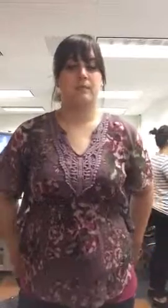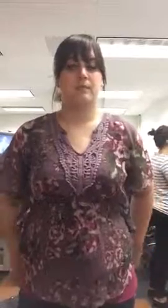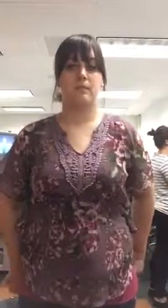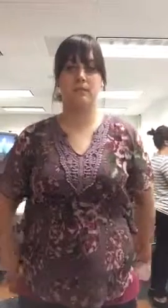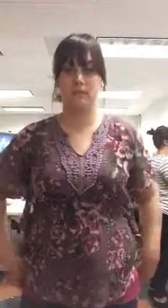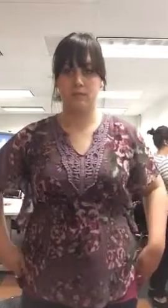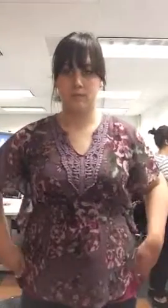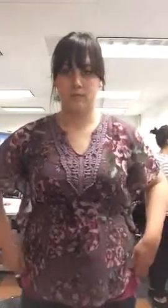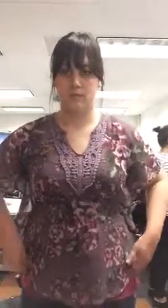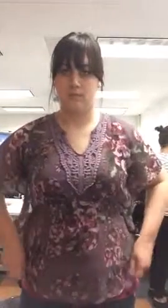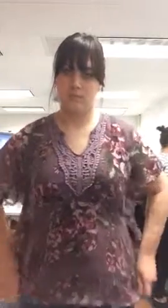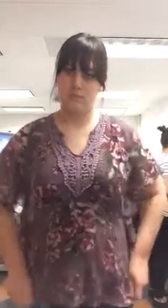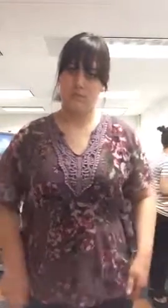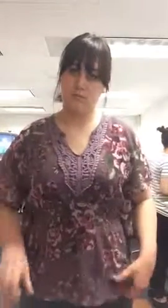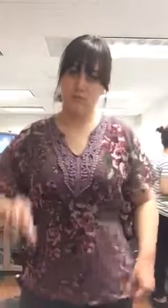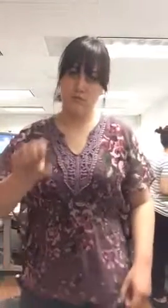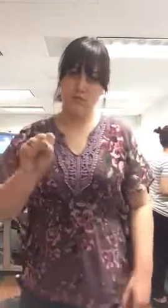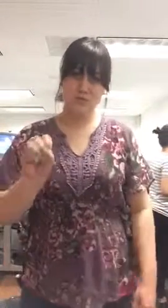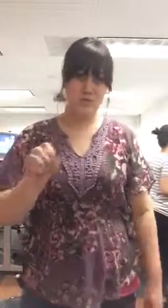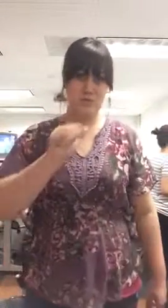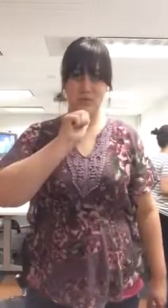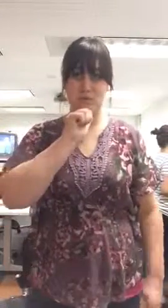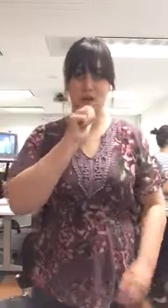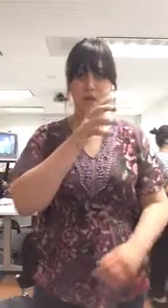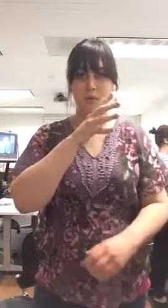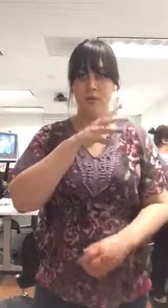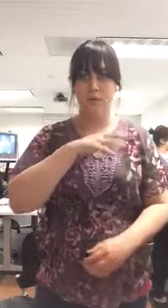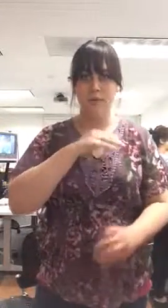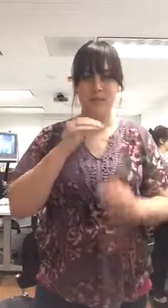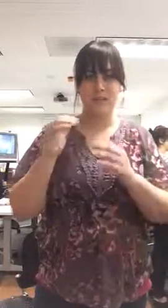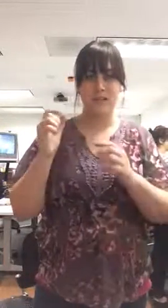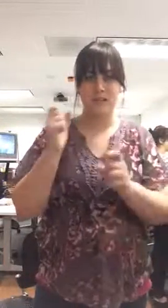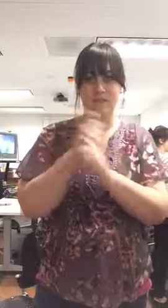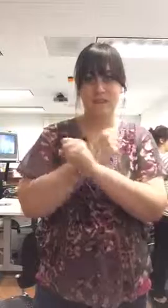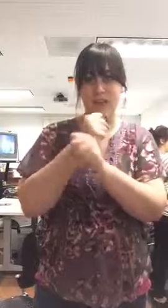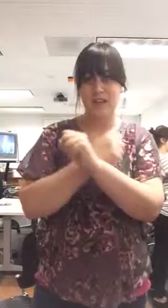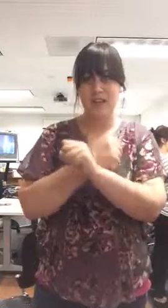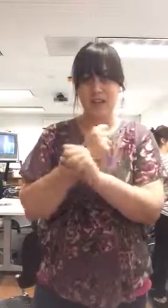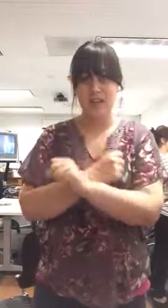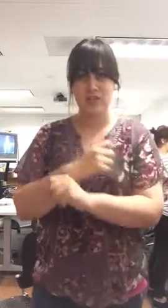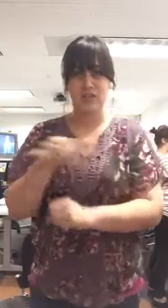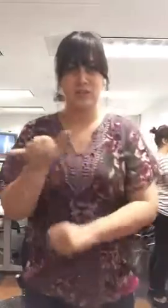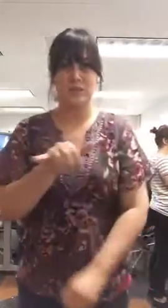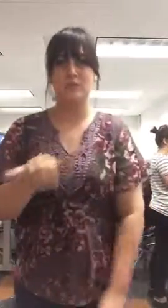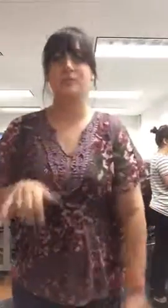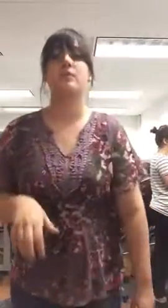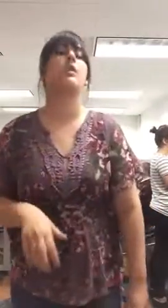So, like, weren't there women fighting too? The question was, weren't there more women fighting too?